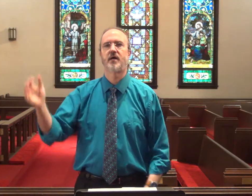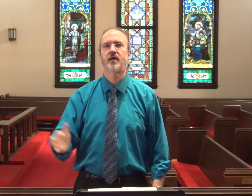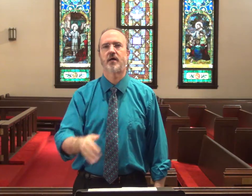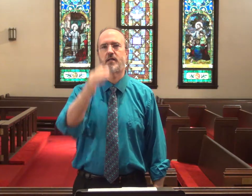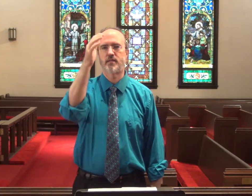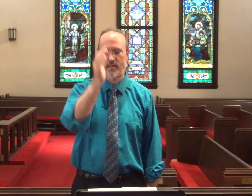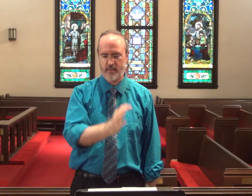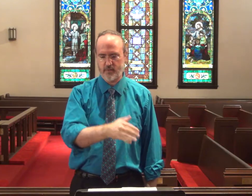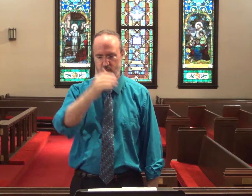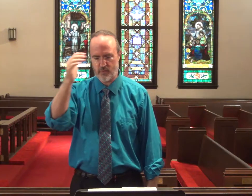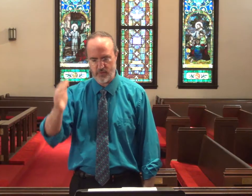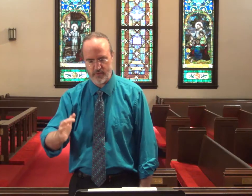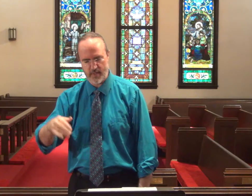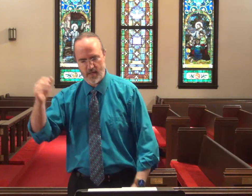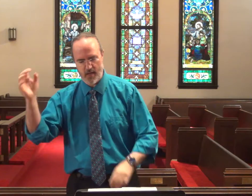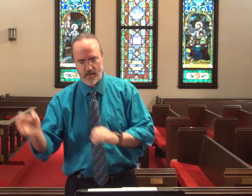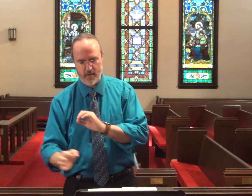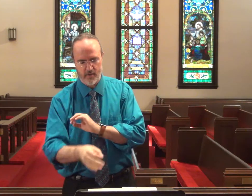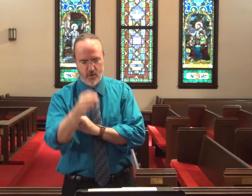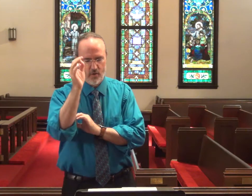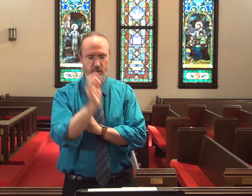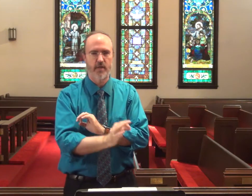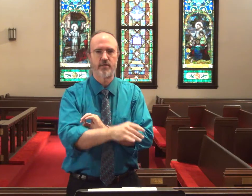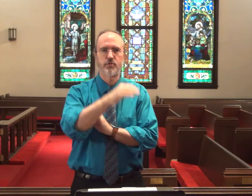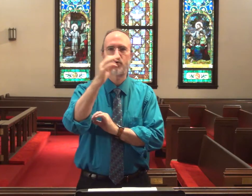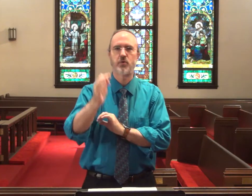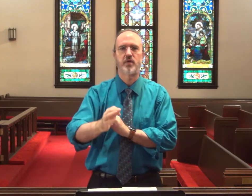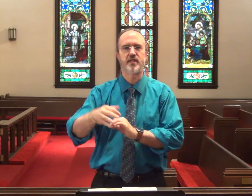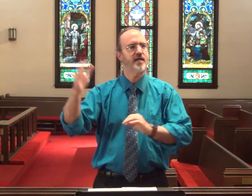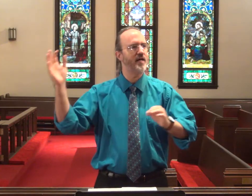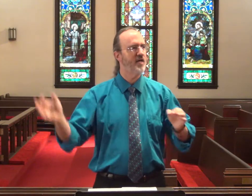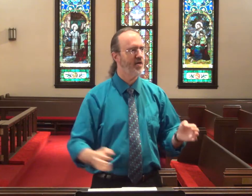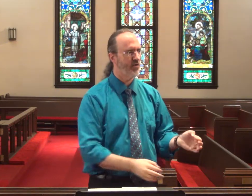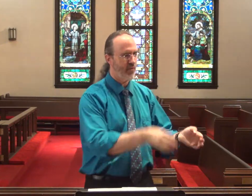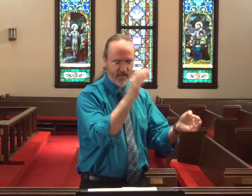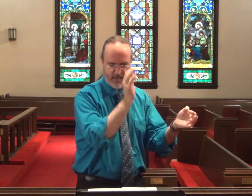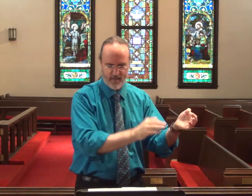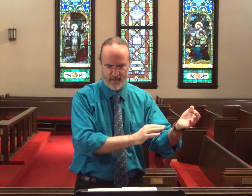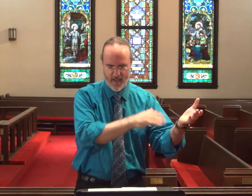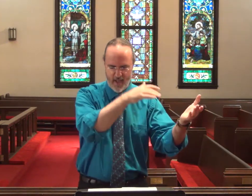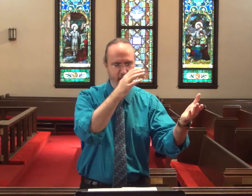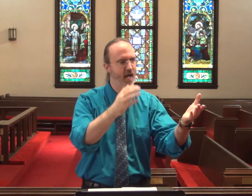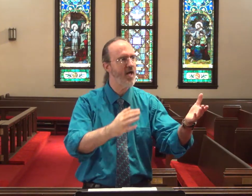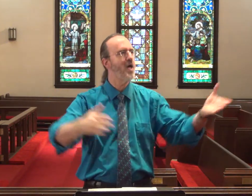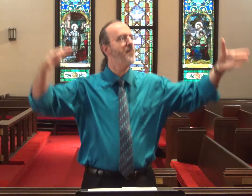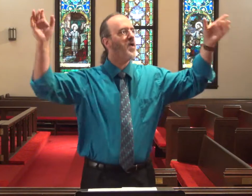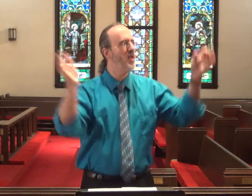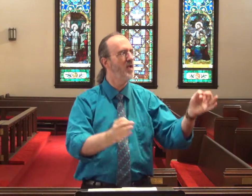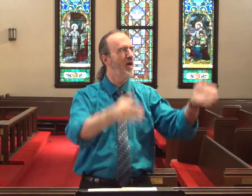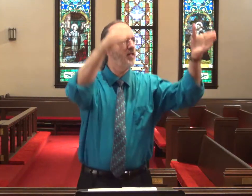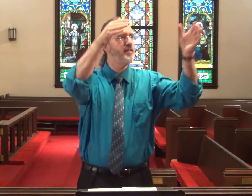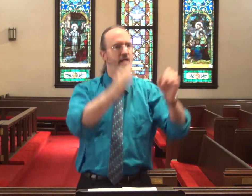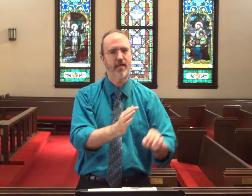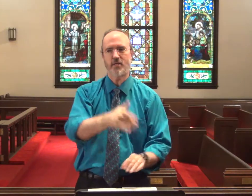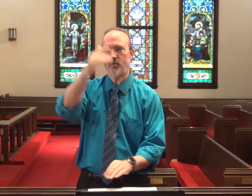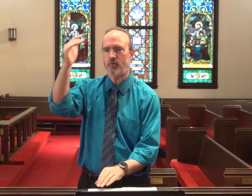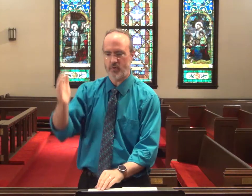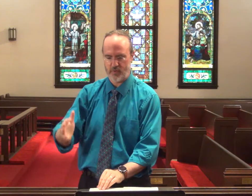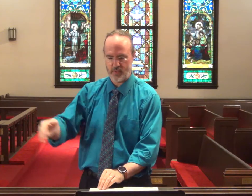hallelujah, hallelujah, glory to the great I am.